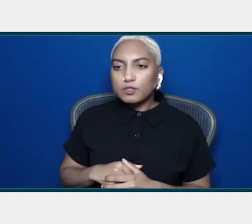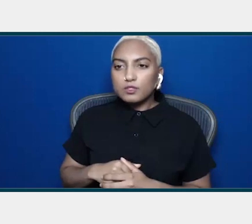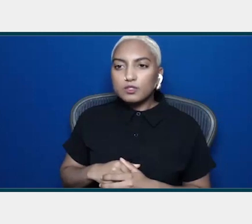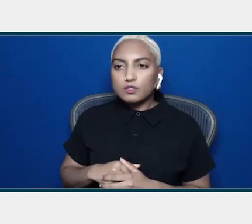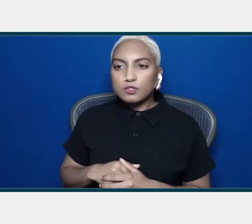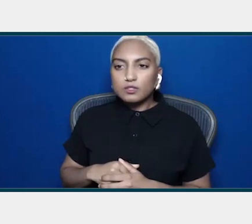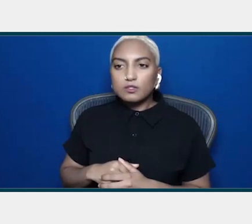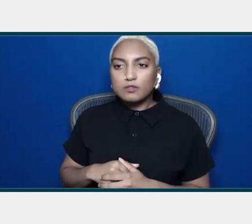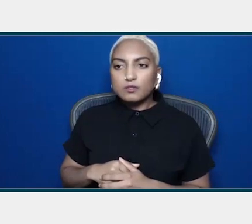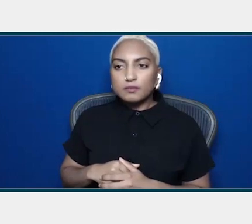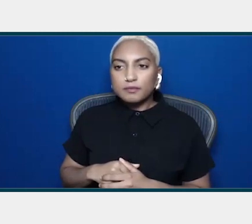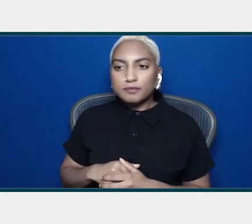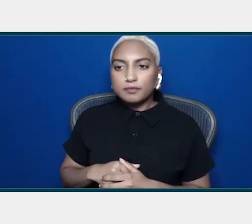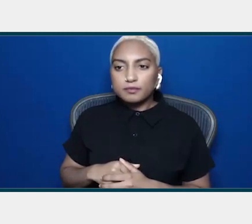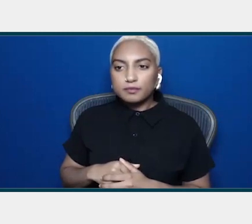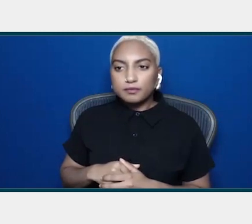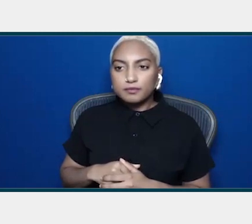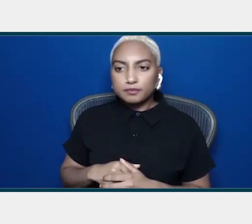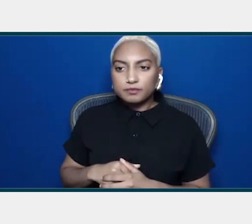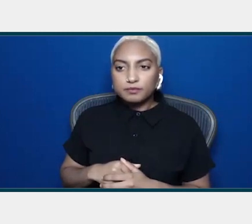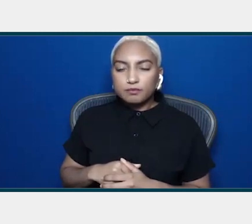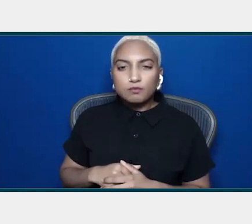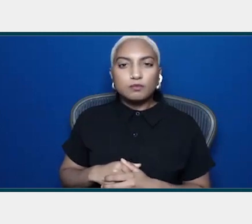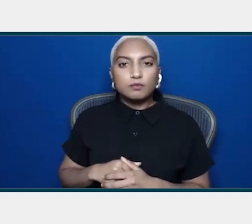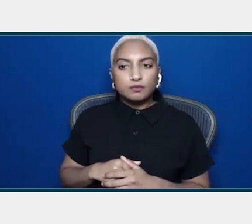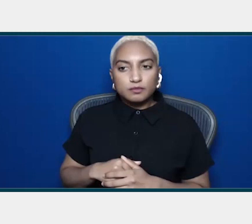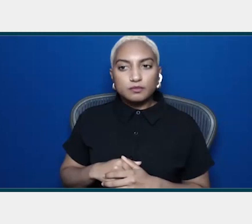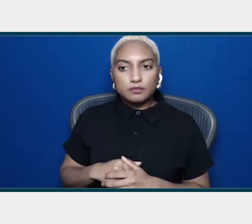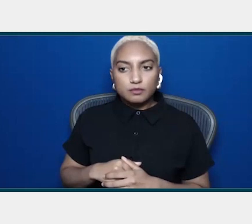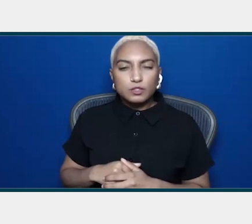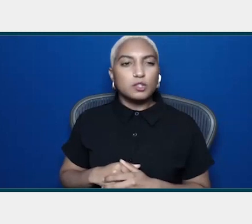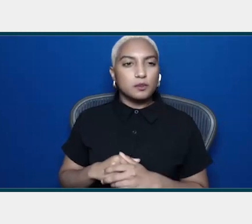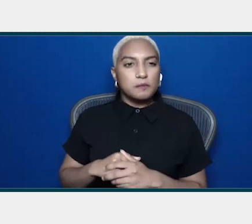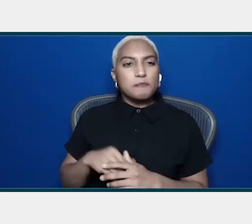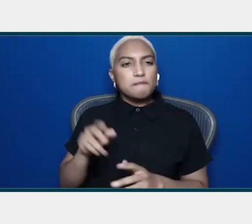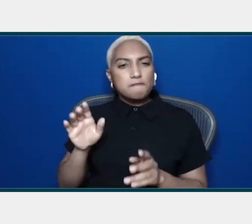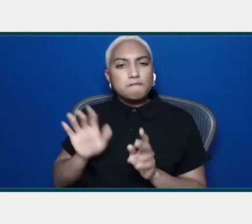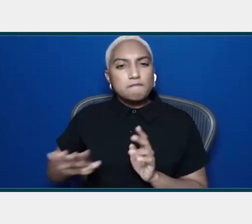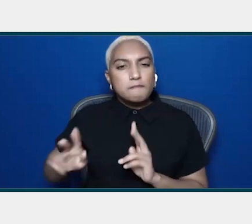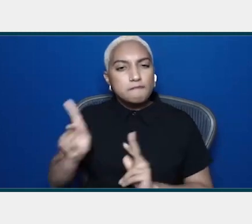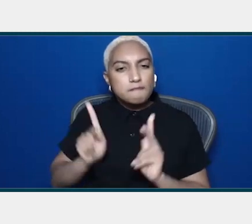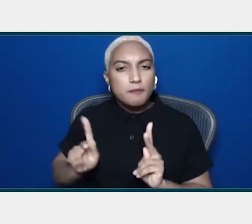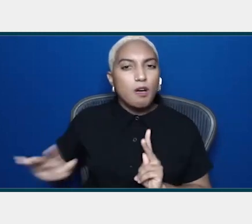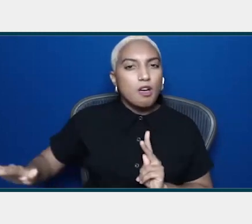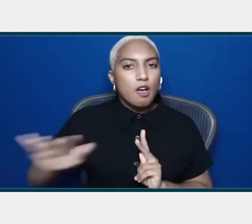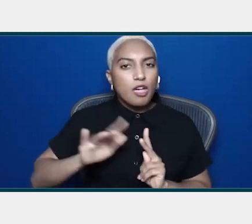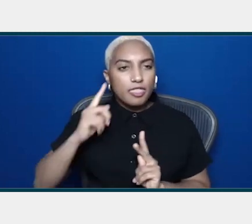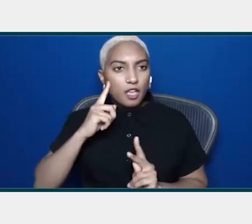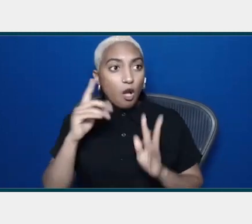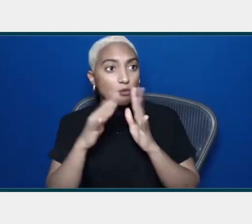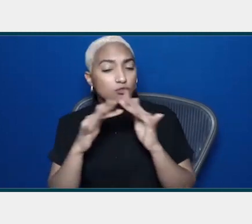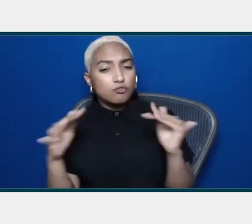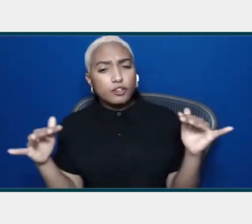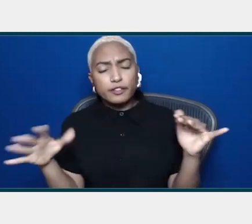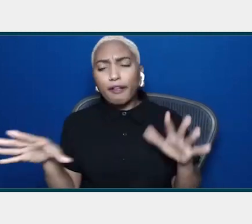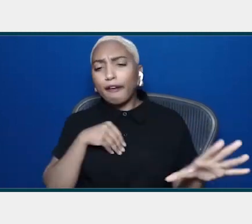have to change my behaviors. What inside you has made you stronger in that